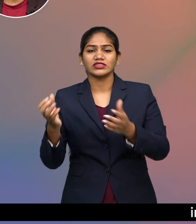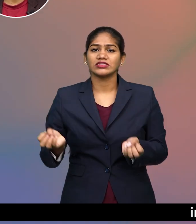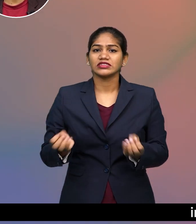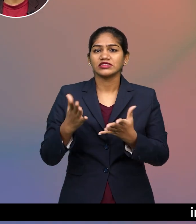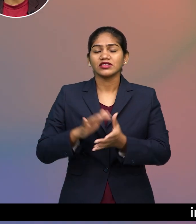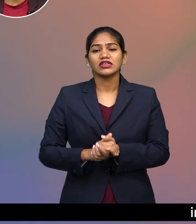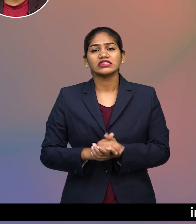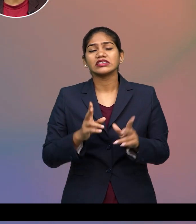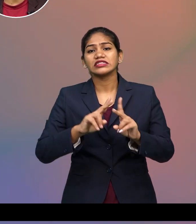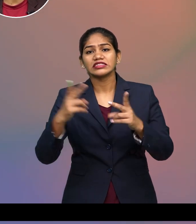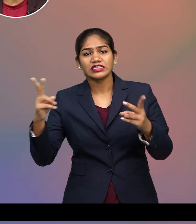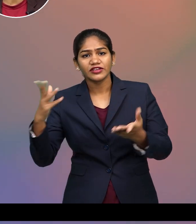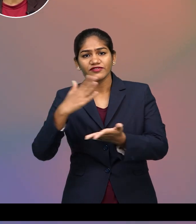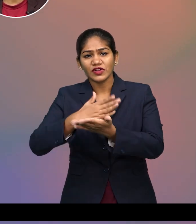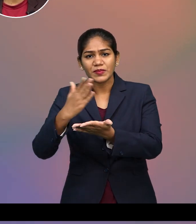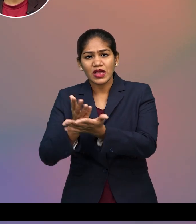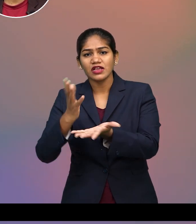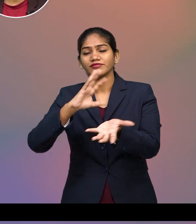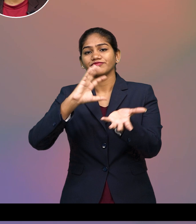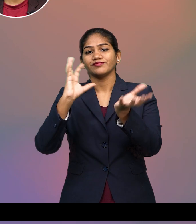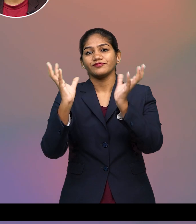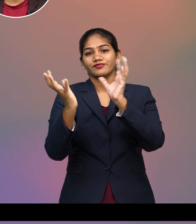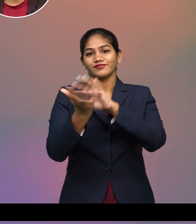in different parts of the world